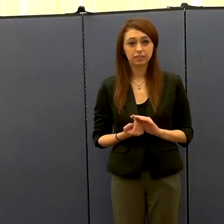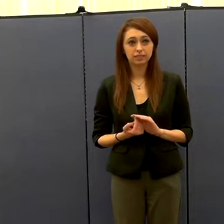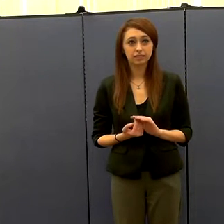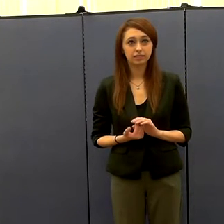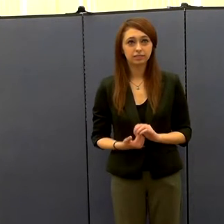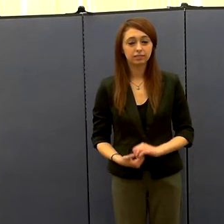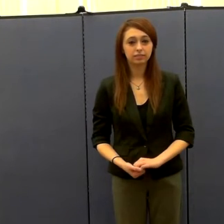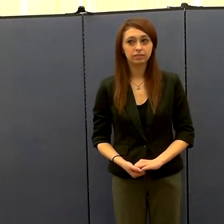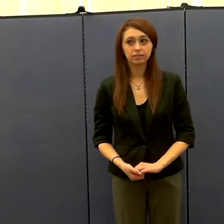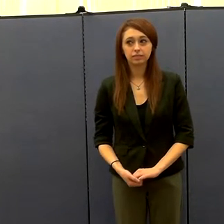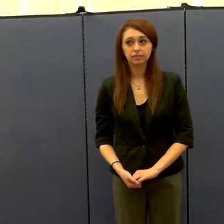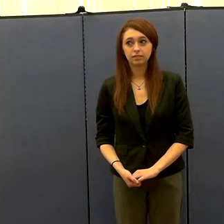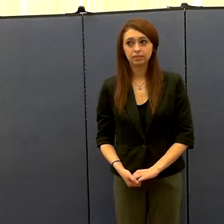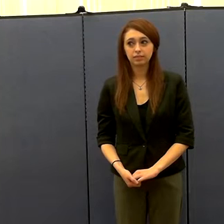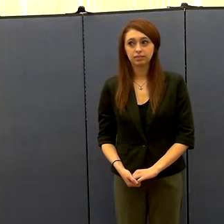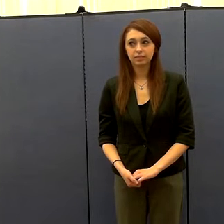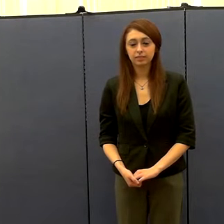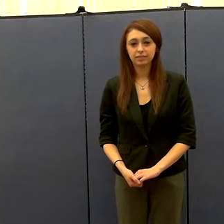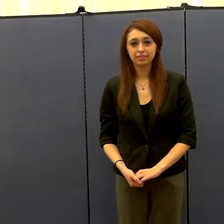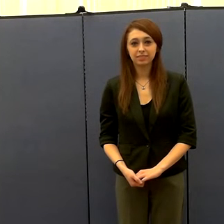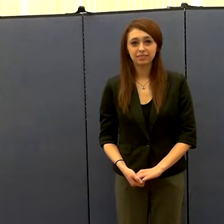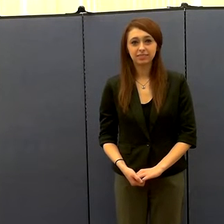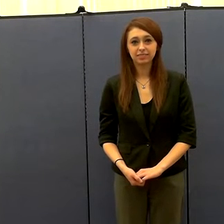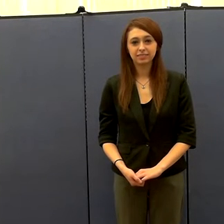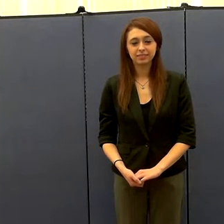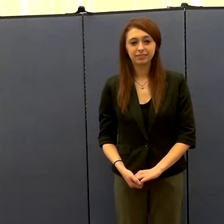It did, but it's not the there. temp. Yeah, there's nothing.